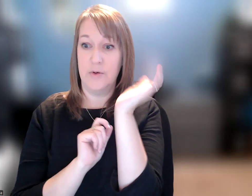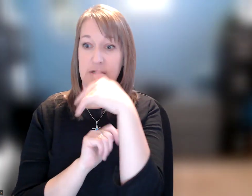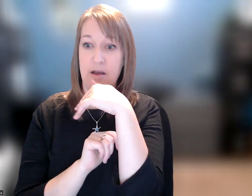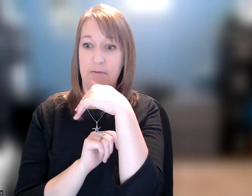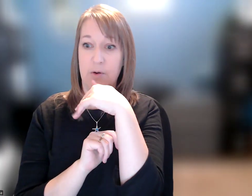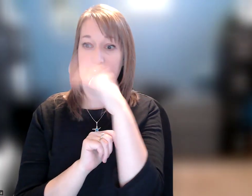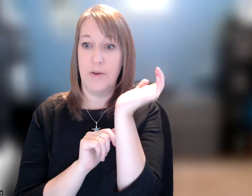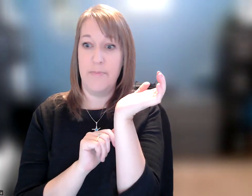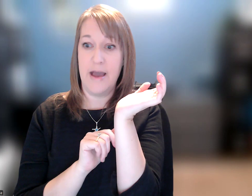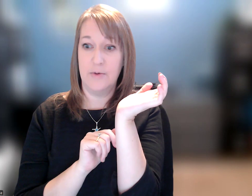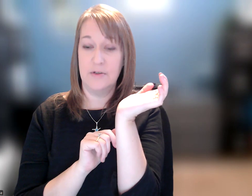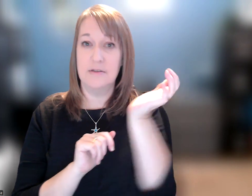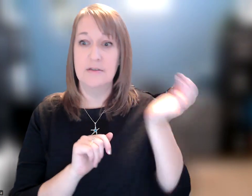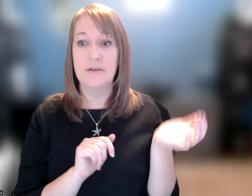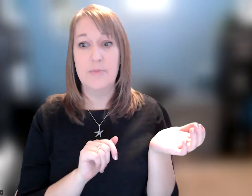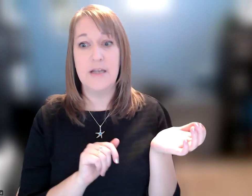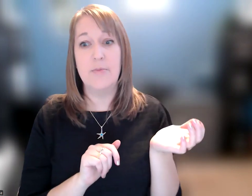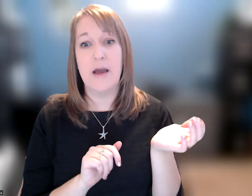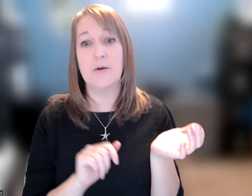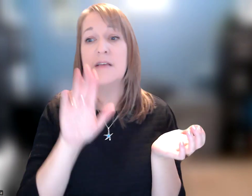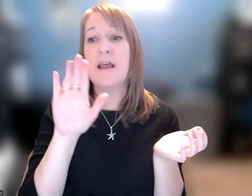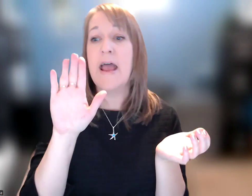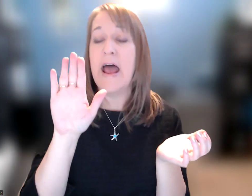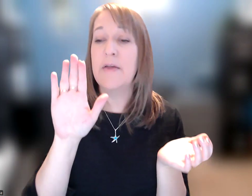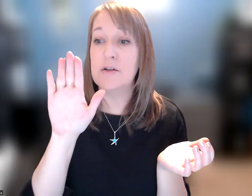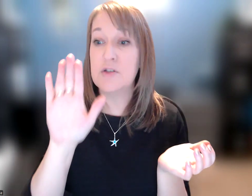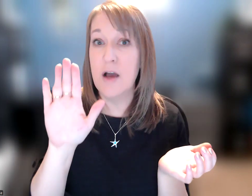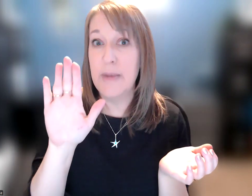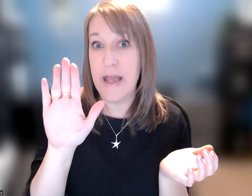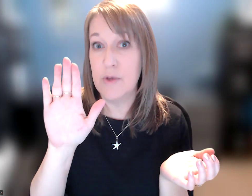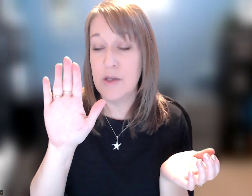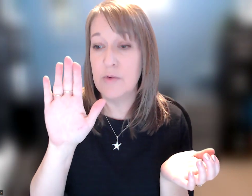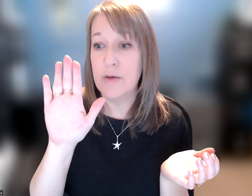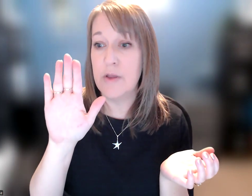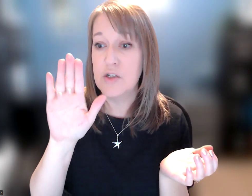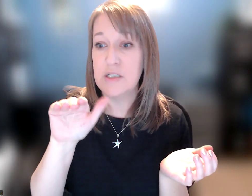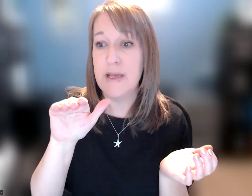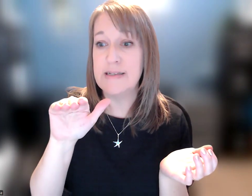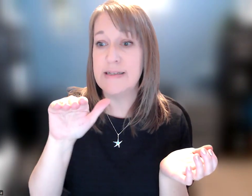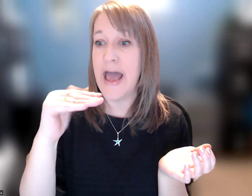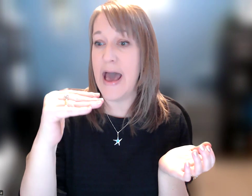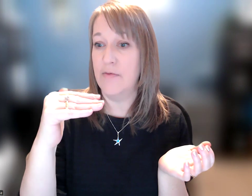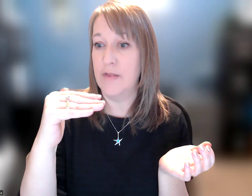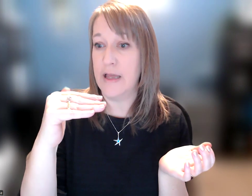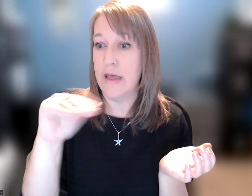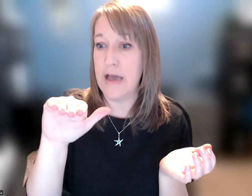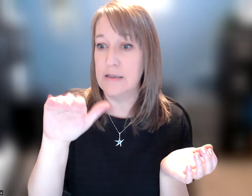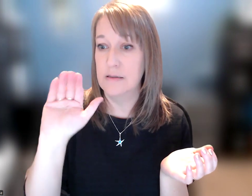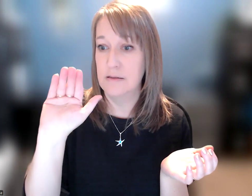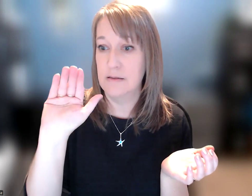backwards, not forwards, but backwards. Bend it backwards. And then your dominant hand, the one that you write with, just bends in half like that.